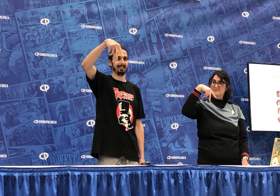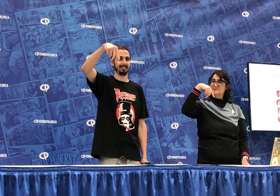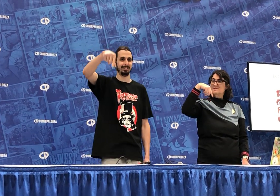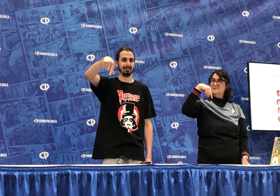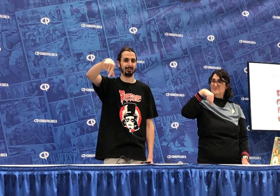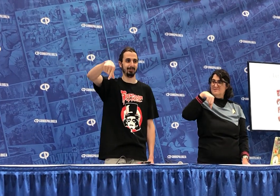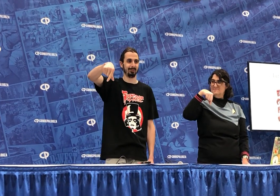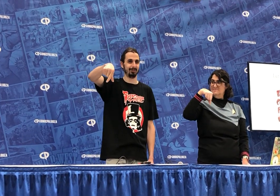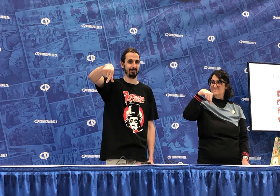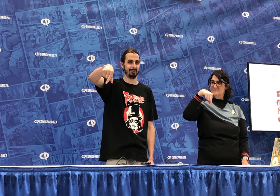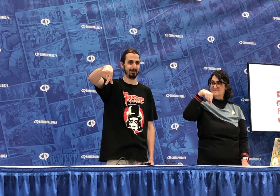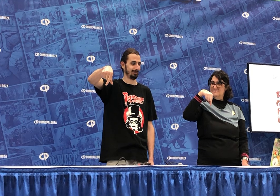Q,